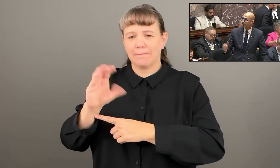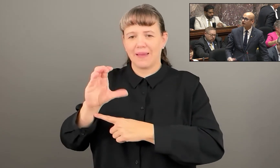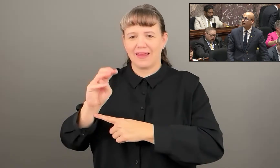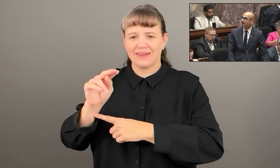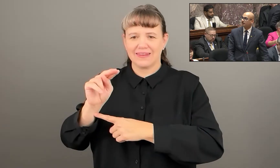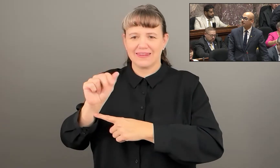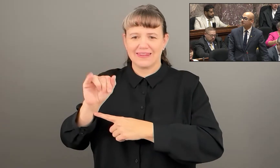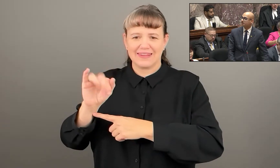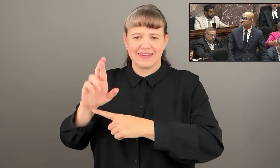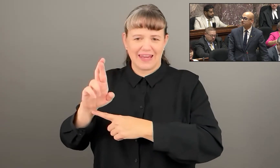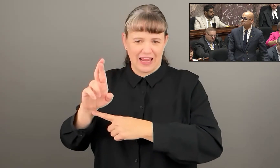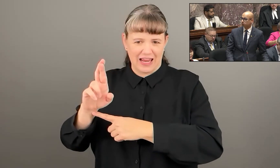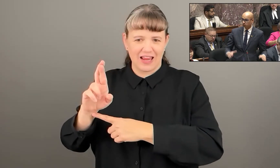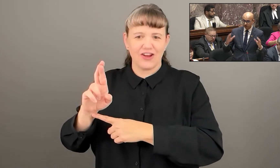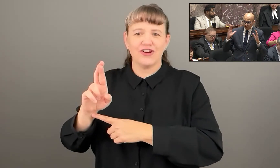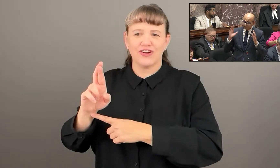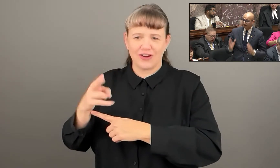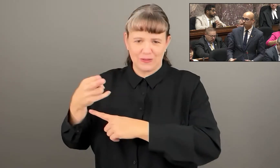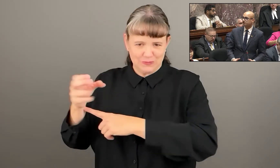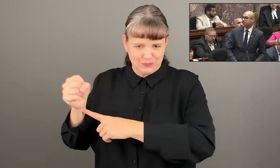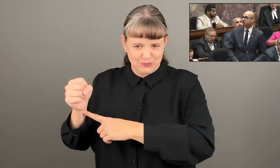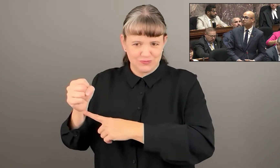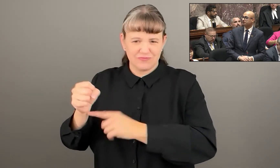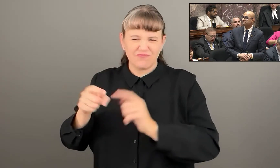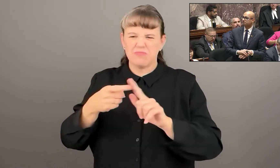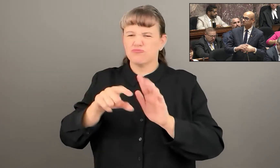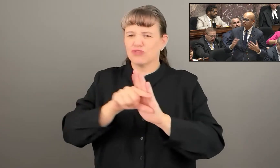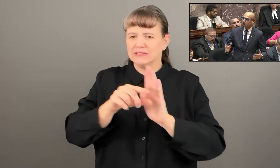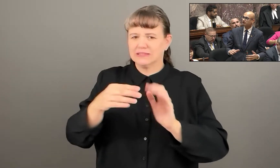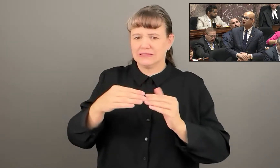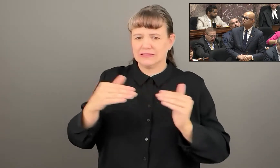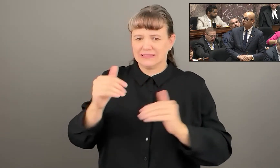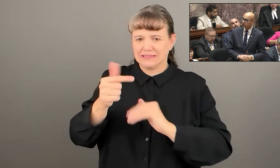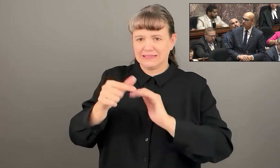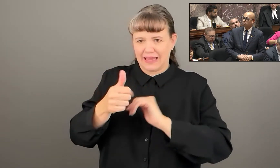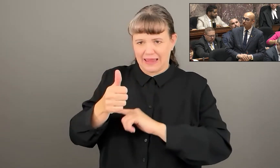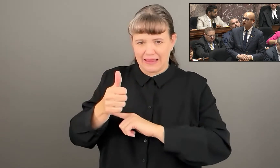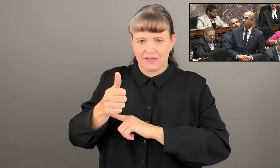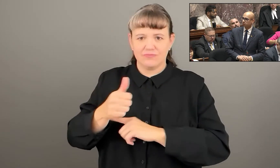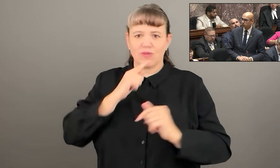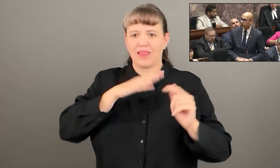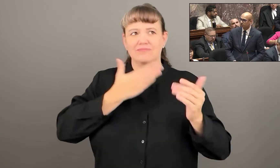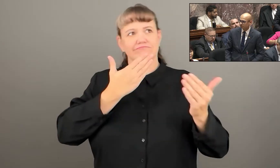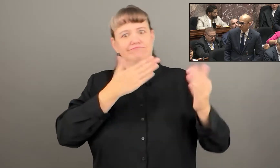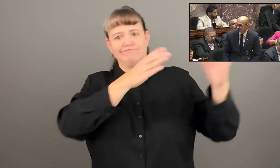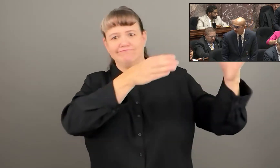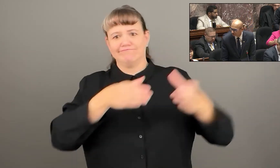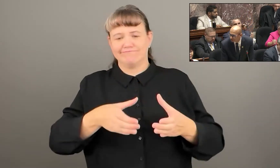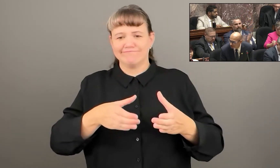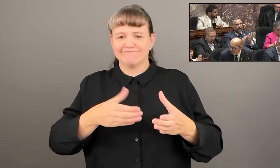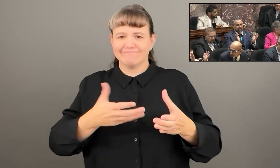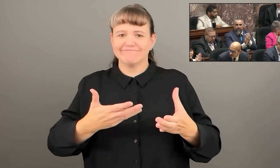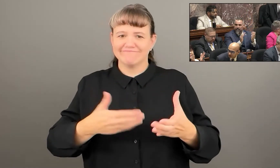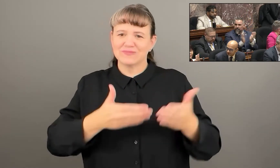level. And I just would like the House to give them a welcome, warm welcome. Thank